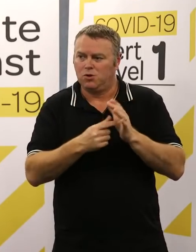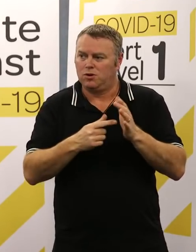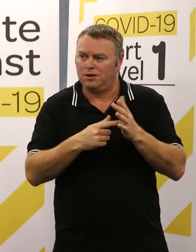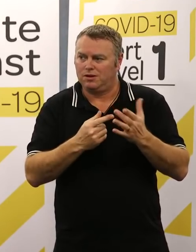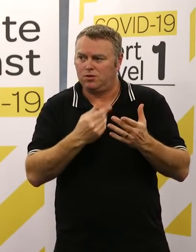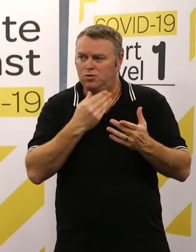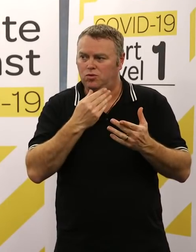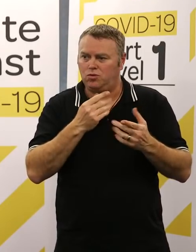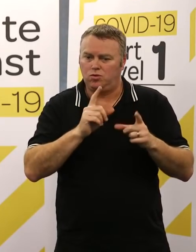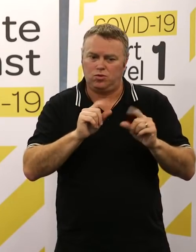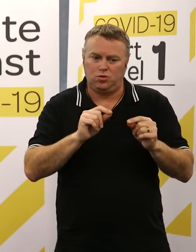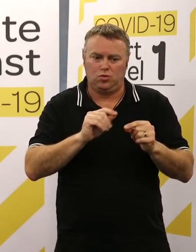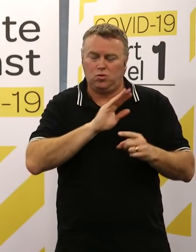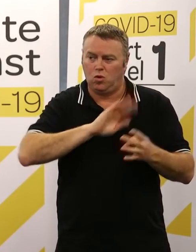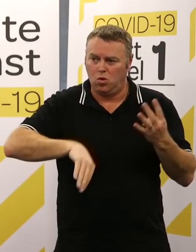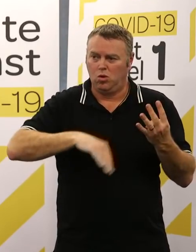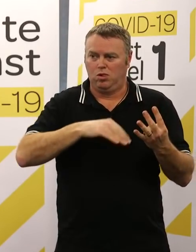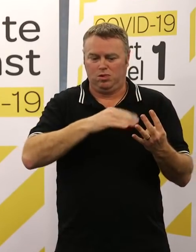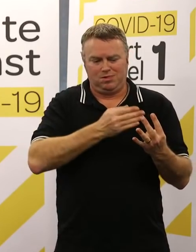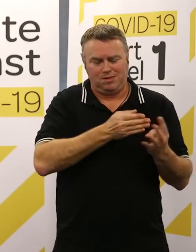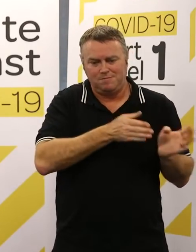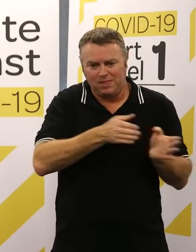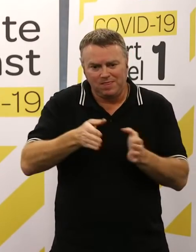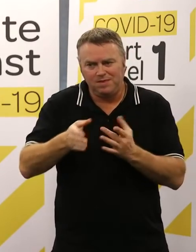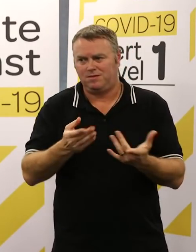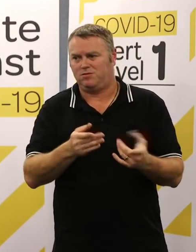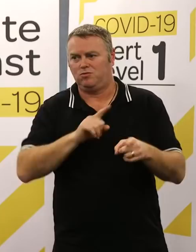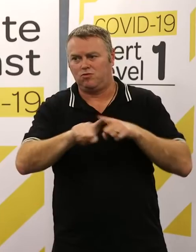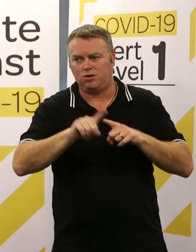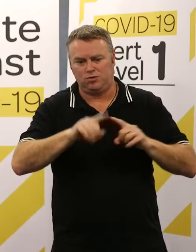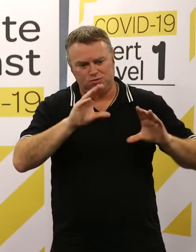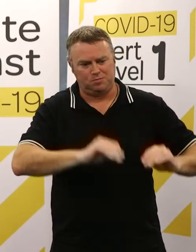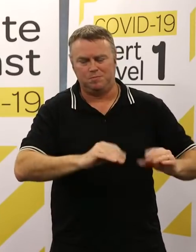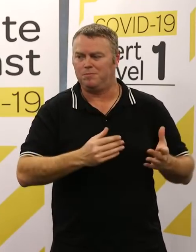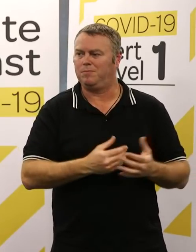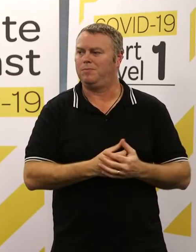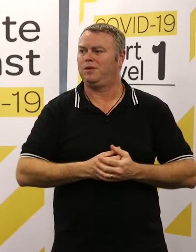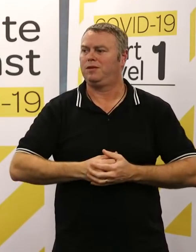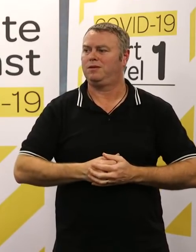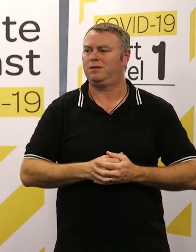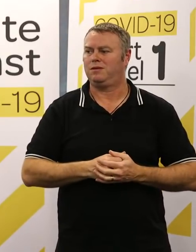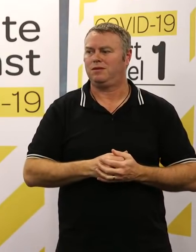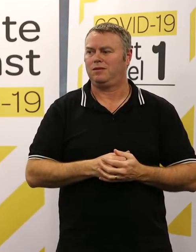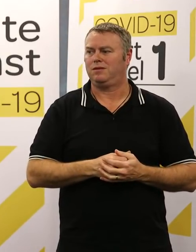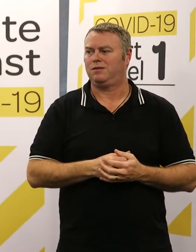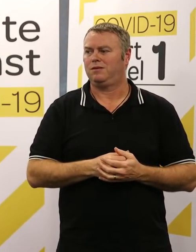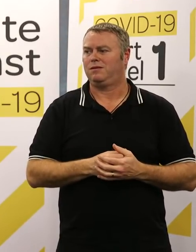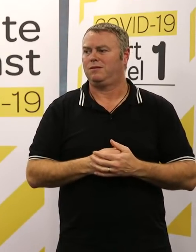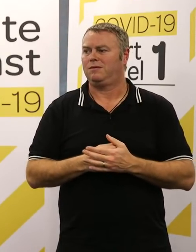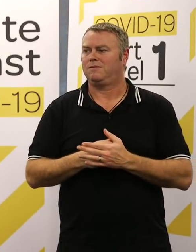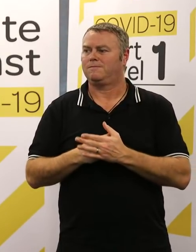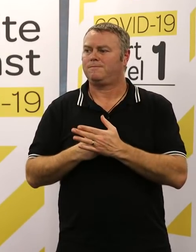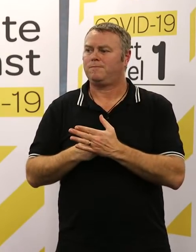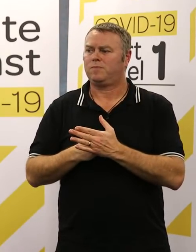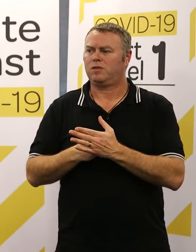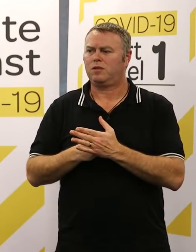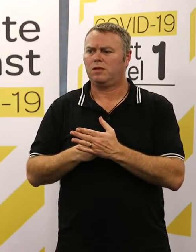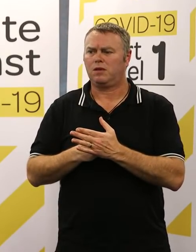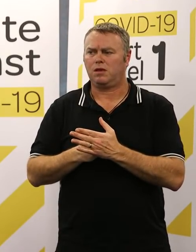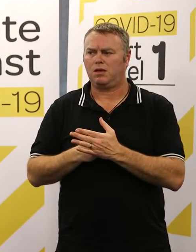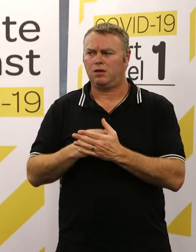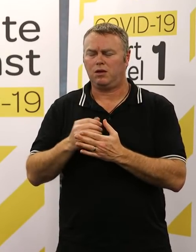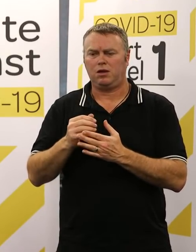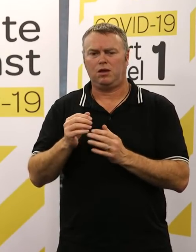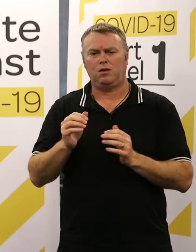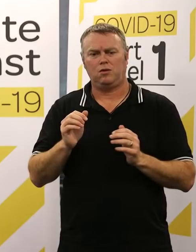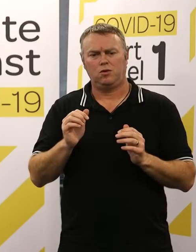it good enough to rely on mutual obligations for contact tracing when over 360 people have essentially proved that they